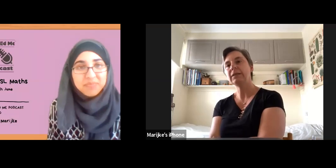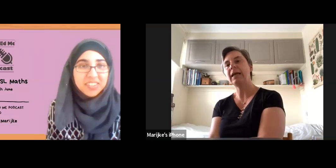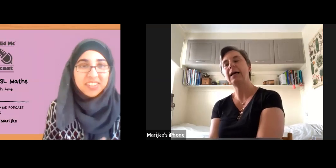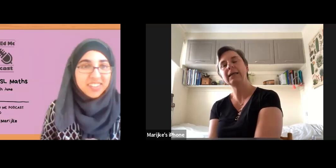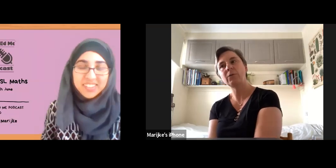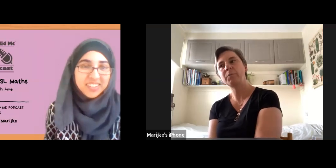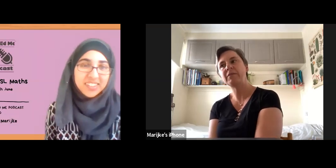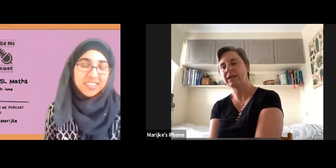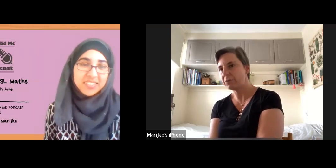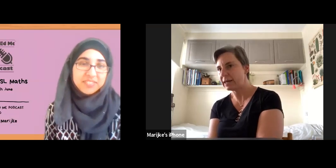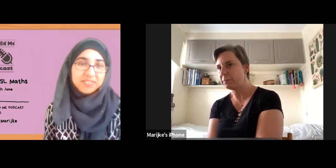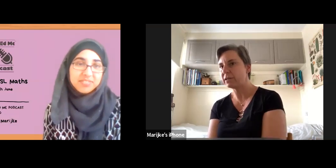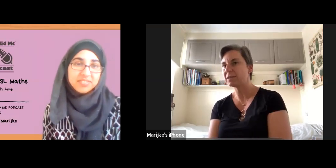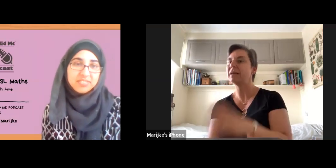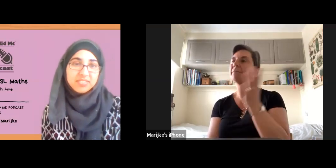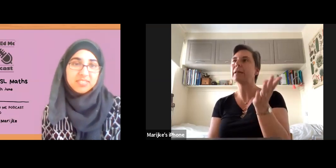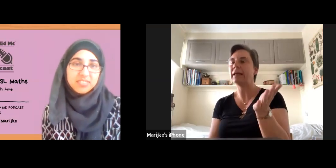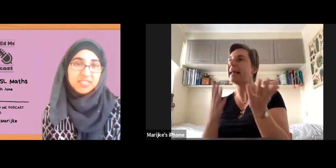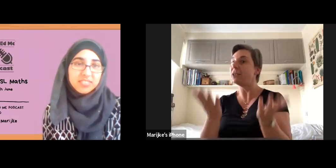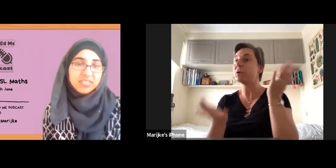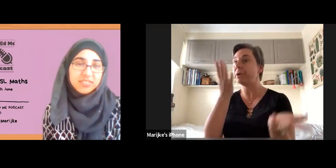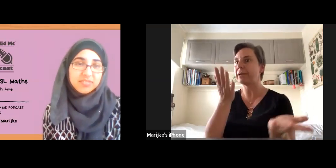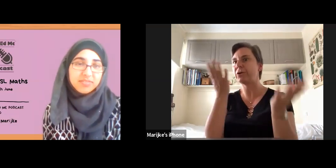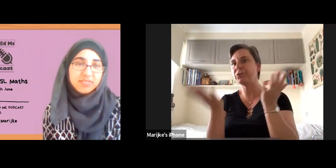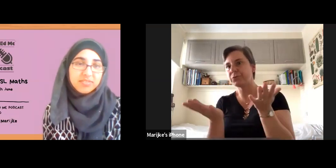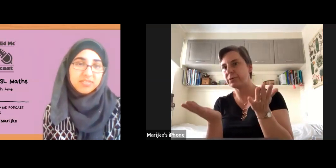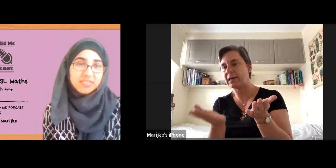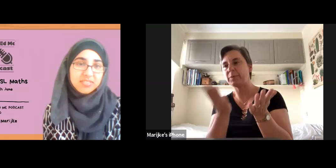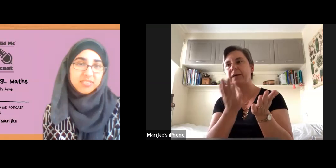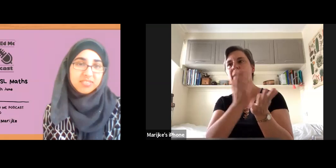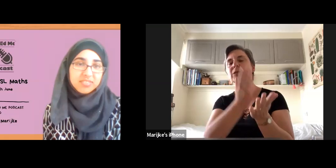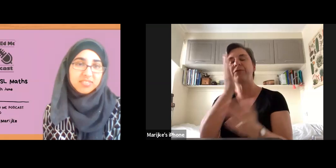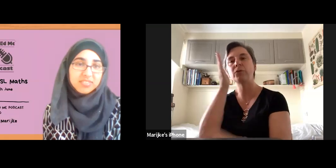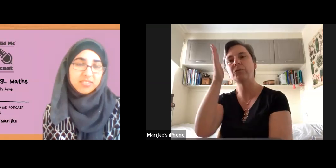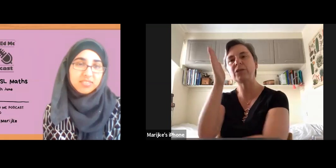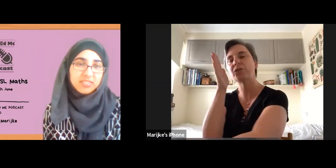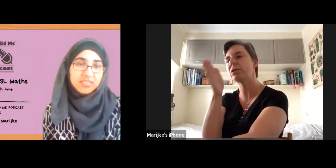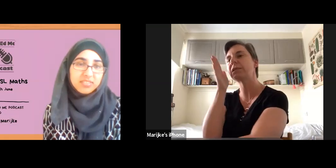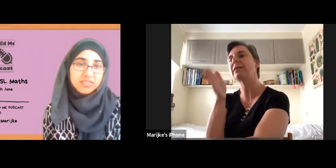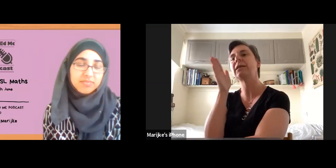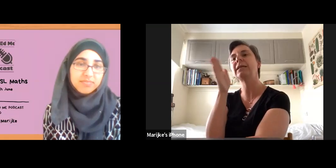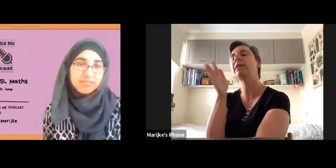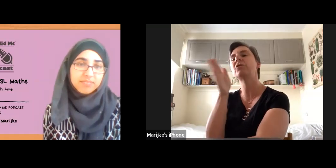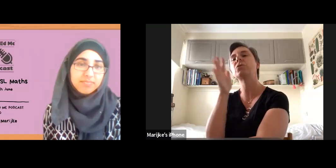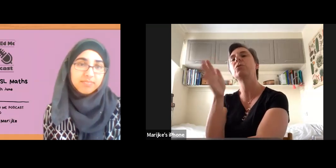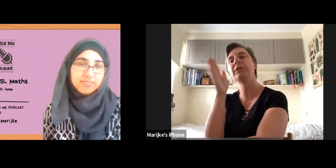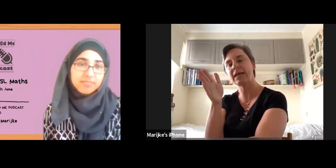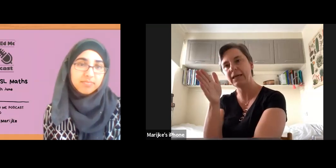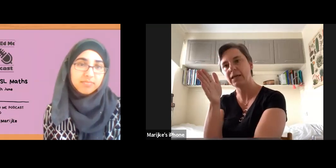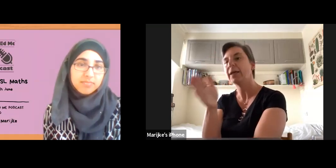Yeah, that would be very rare in Belgium. And again, you agree with that or you don't agree with that. But in Belgium, if you don't reach a certain standard at the end of the school year, you